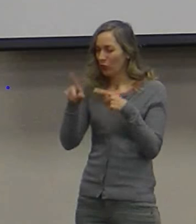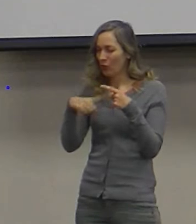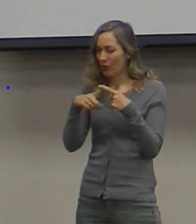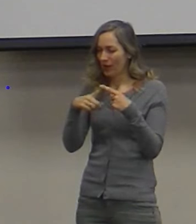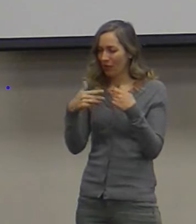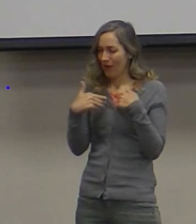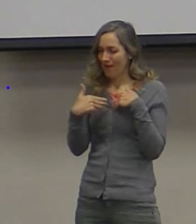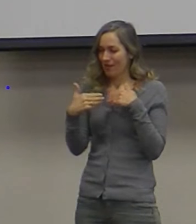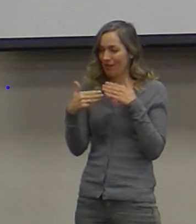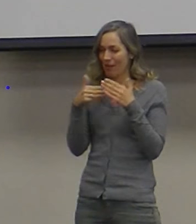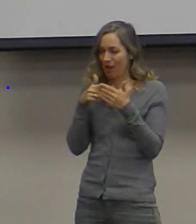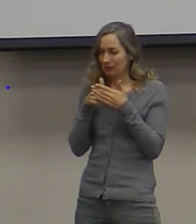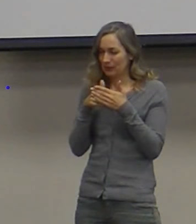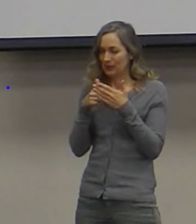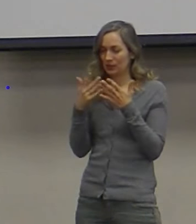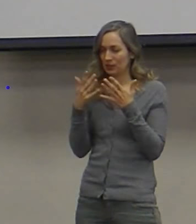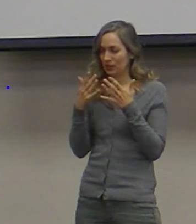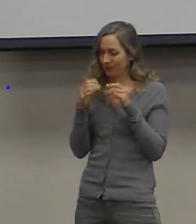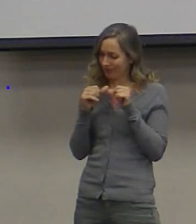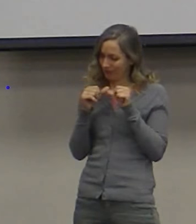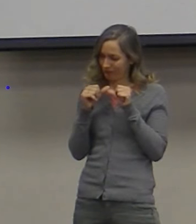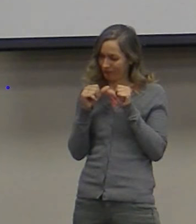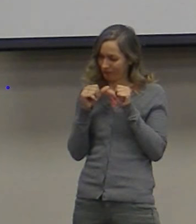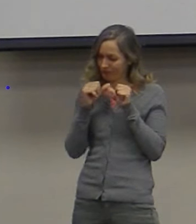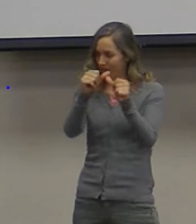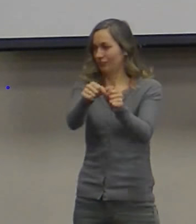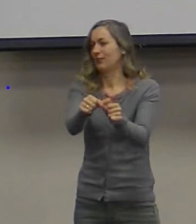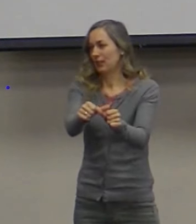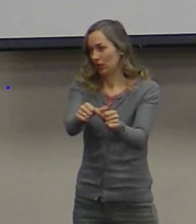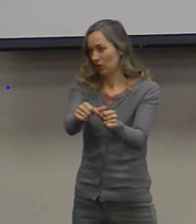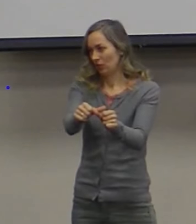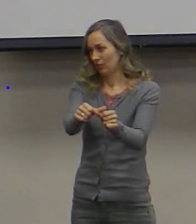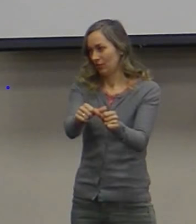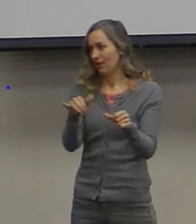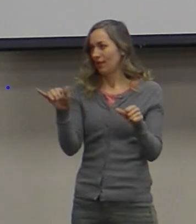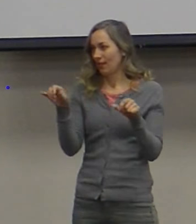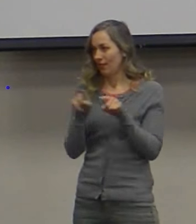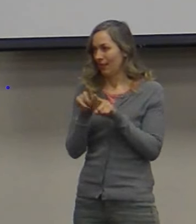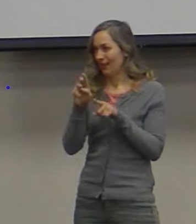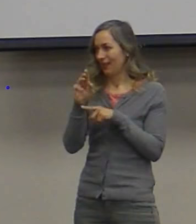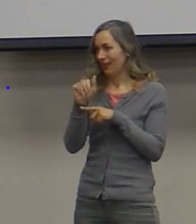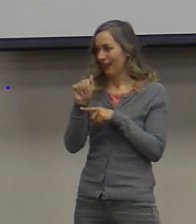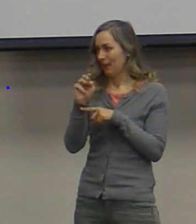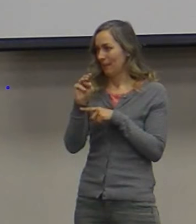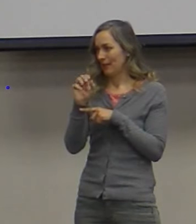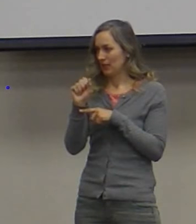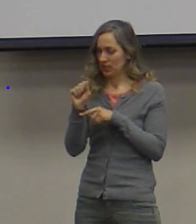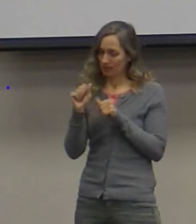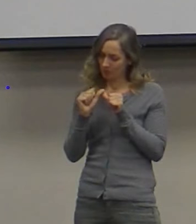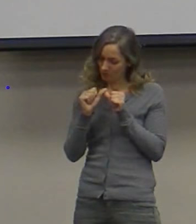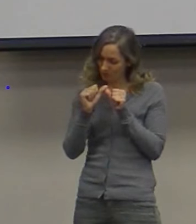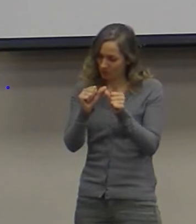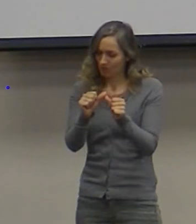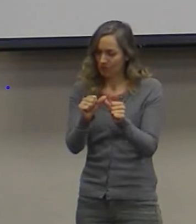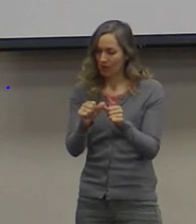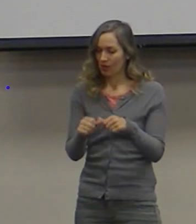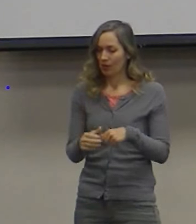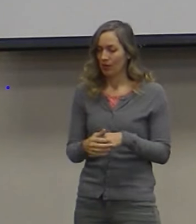Amos does. And he kept prophesying what God had said. You get to the end of